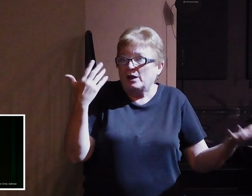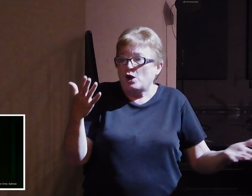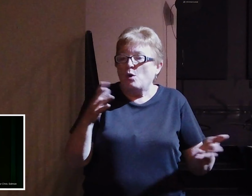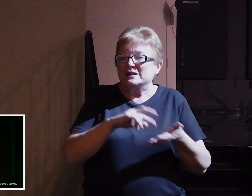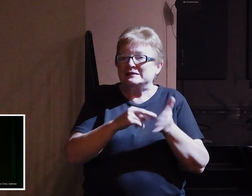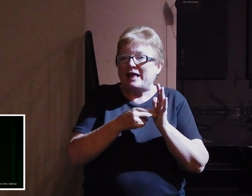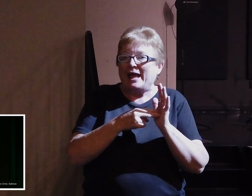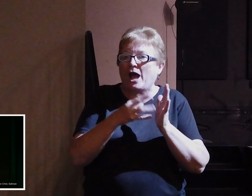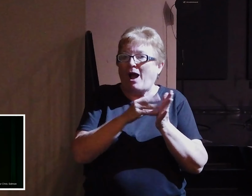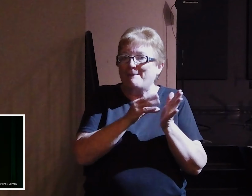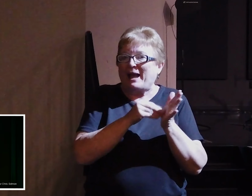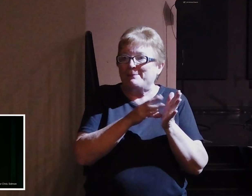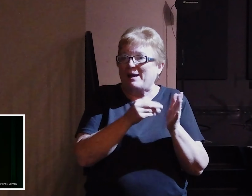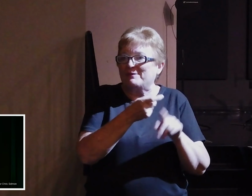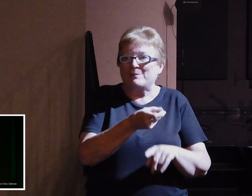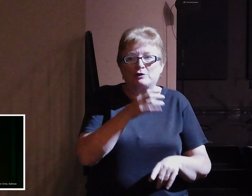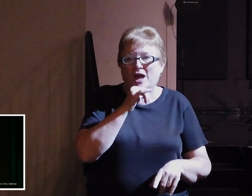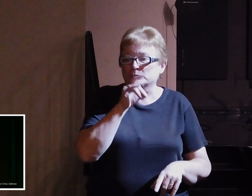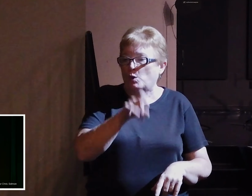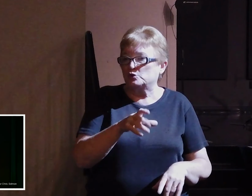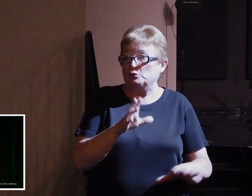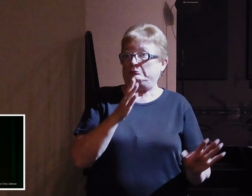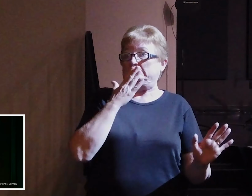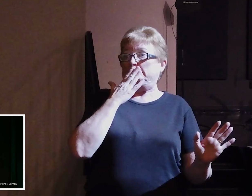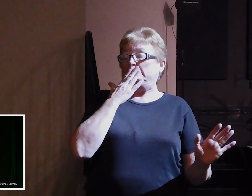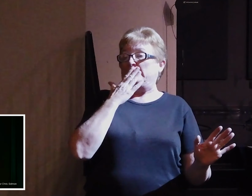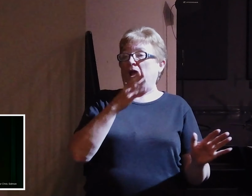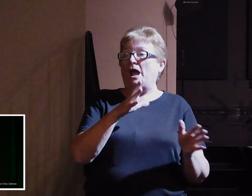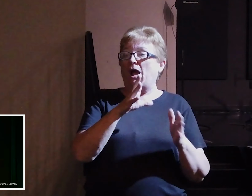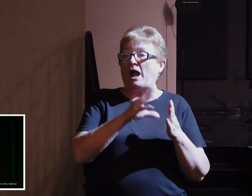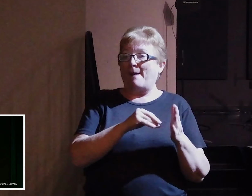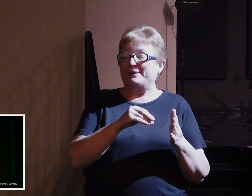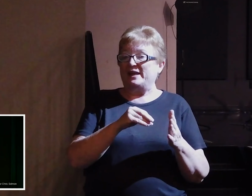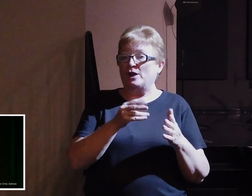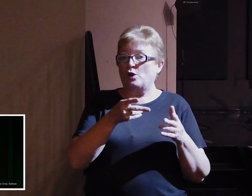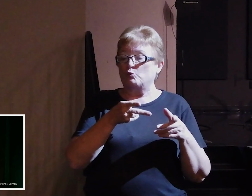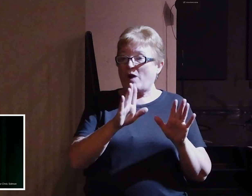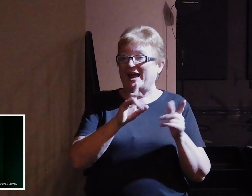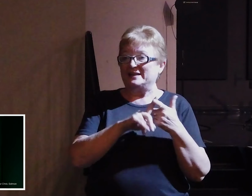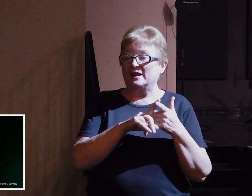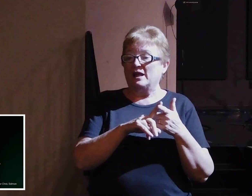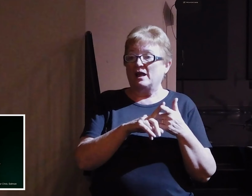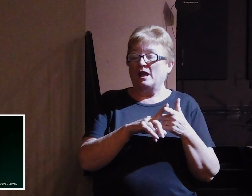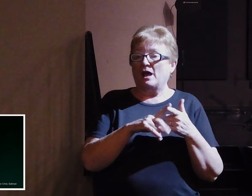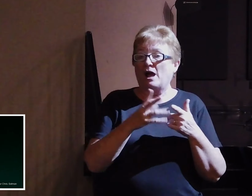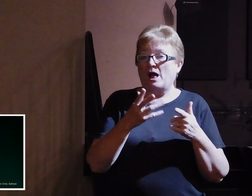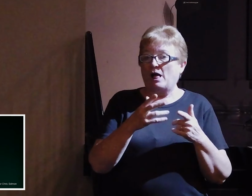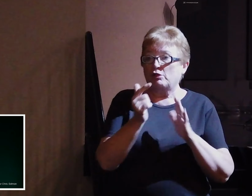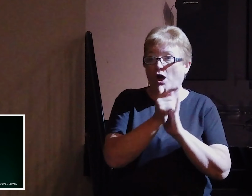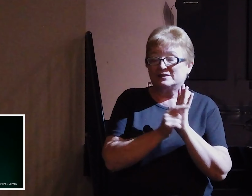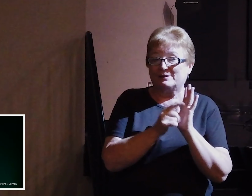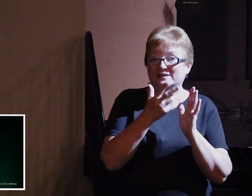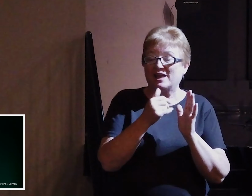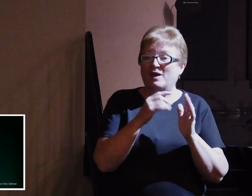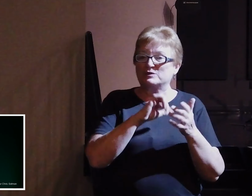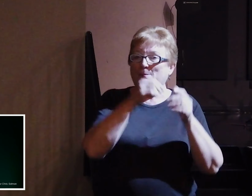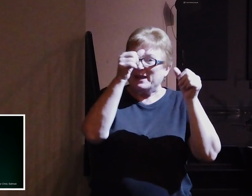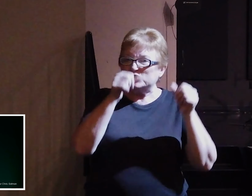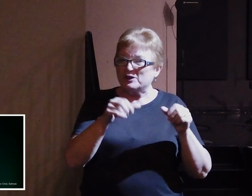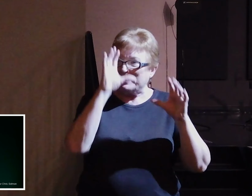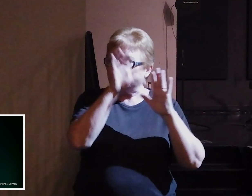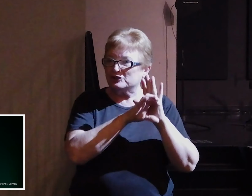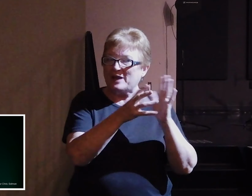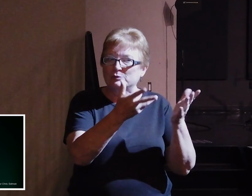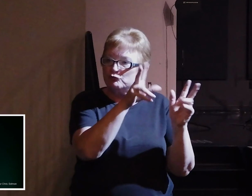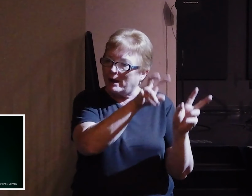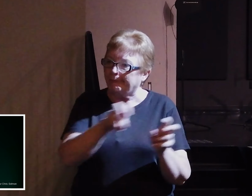being clueless about copyright laws. And so now there's no images and it's kind of less interesting. That's theft. We don't want to be guilty